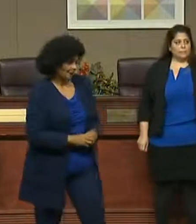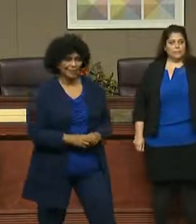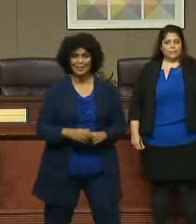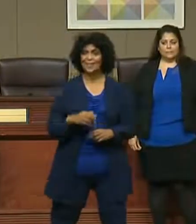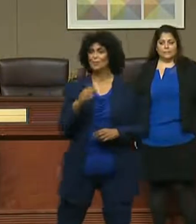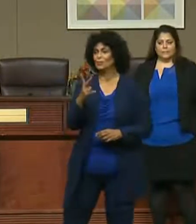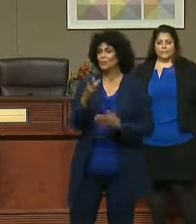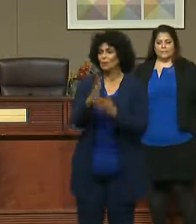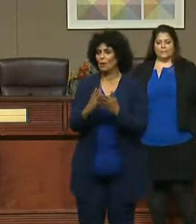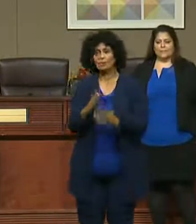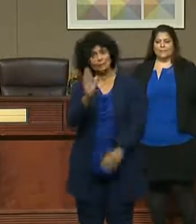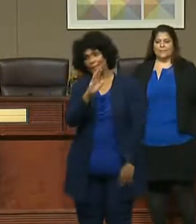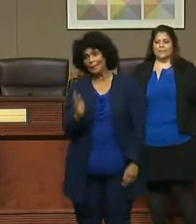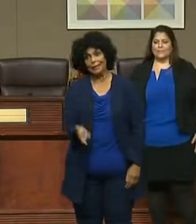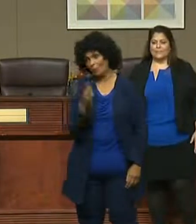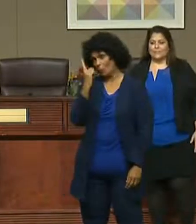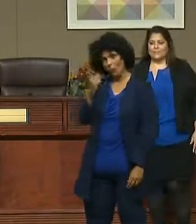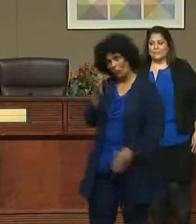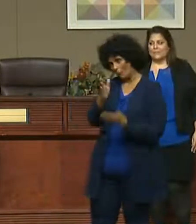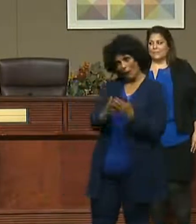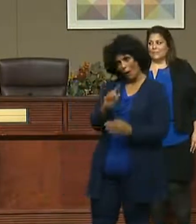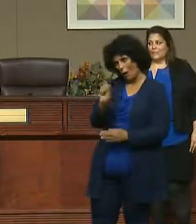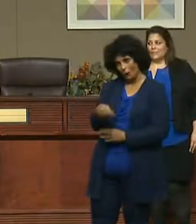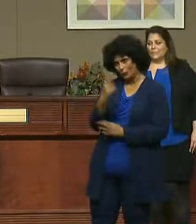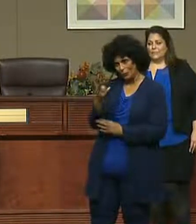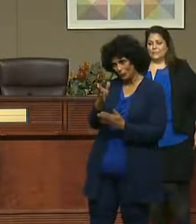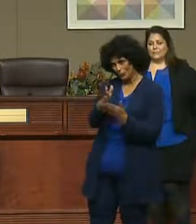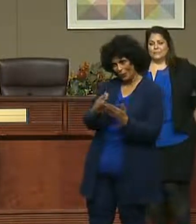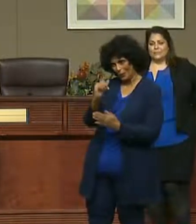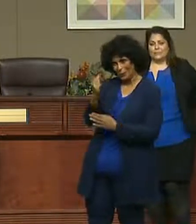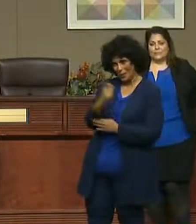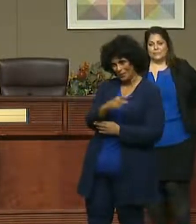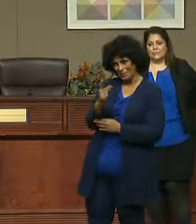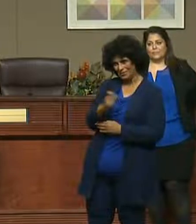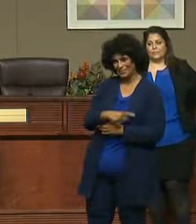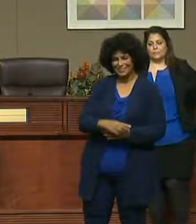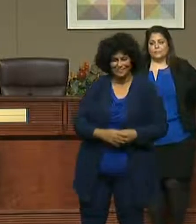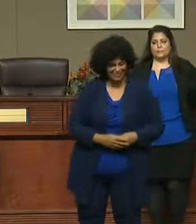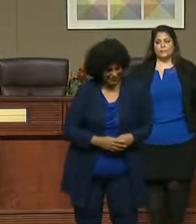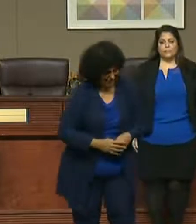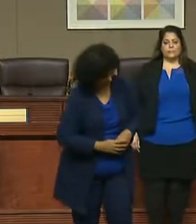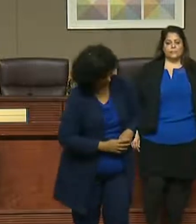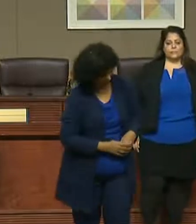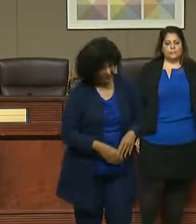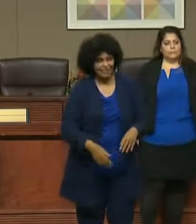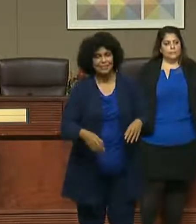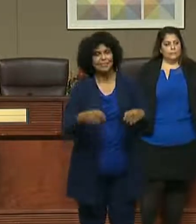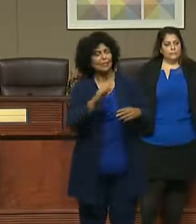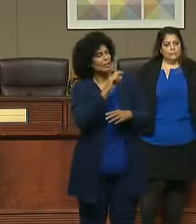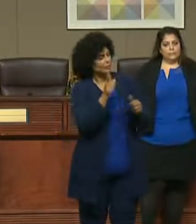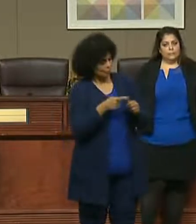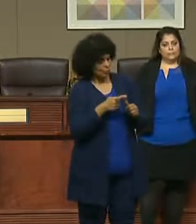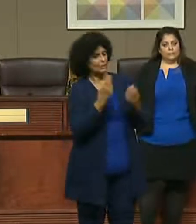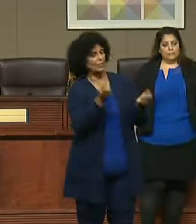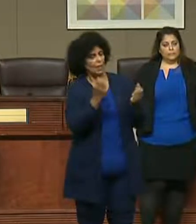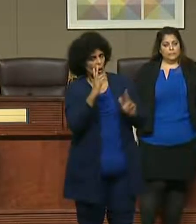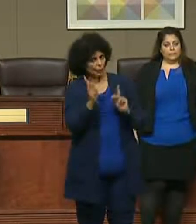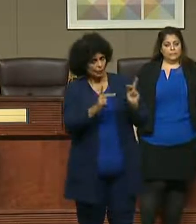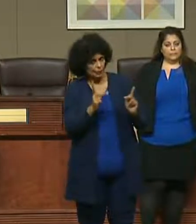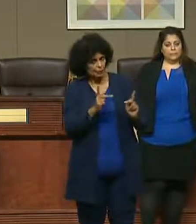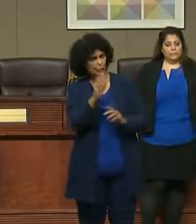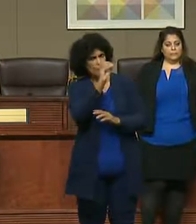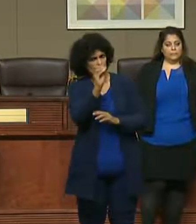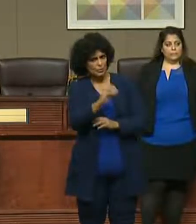part. I've been good lately. The first question is, how many people, do you have a percentage of how many people